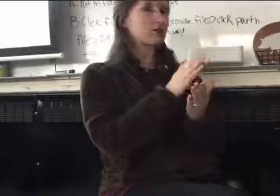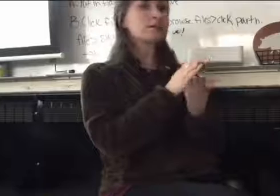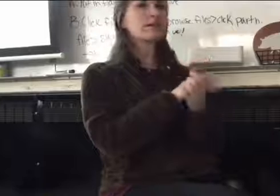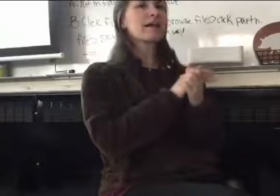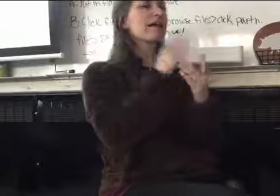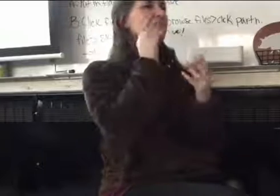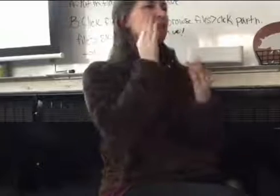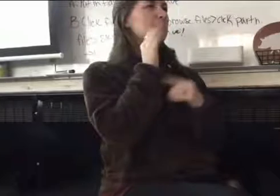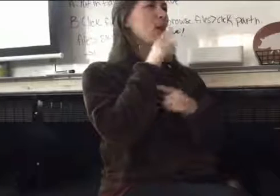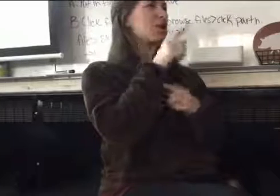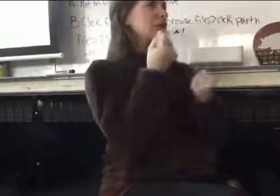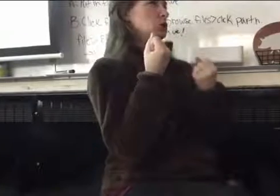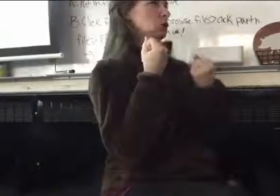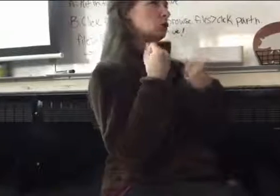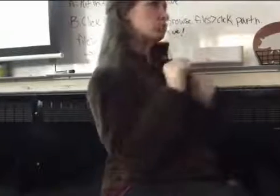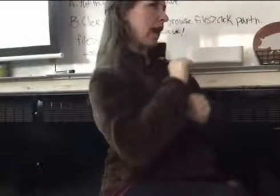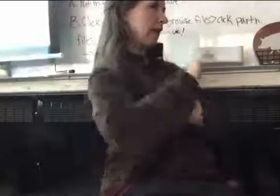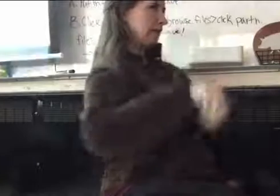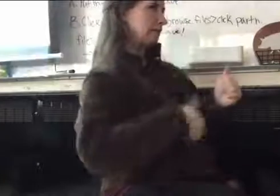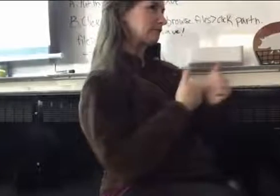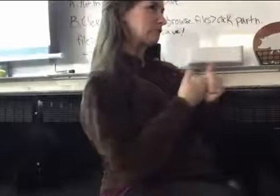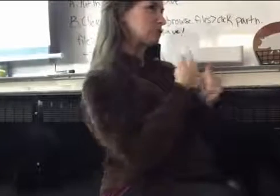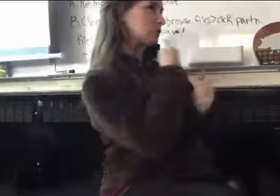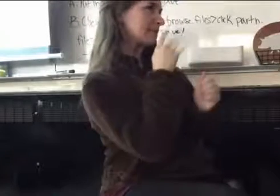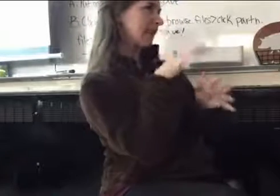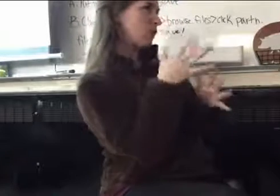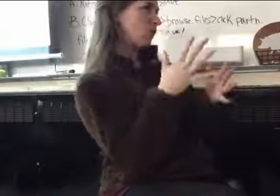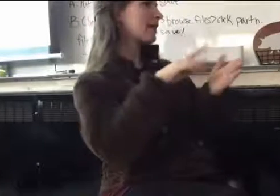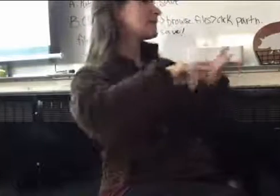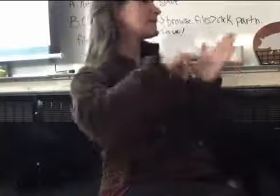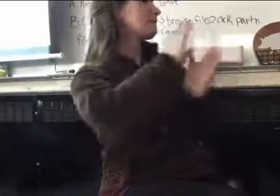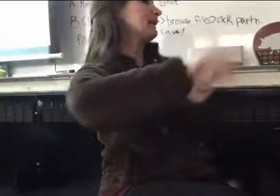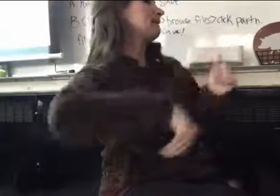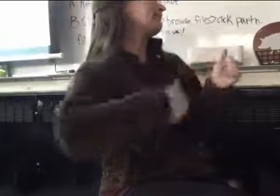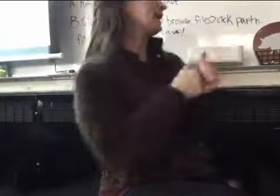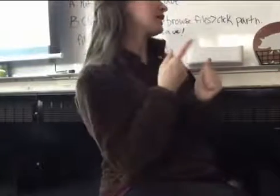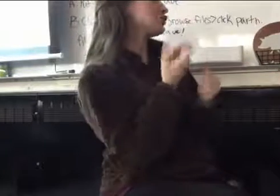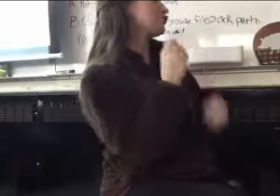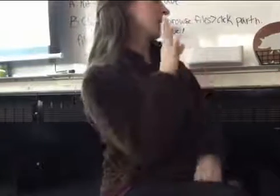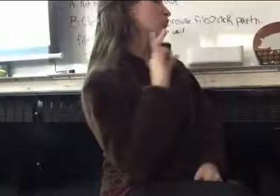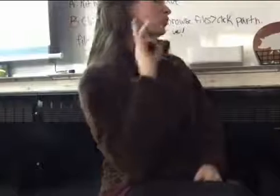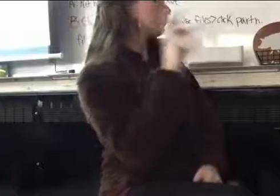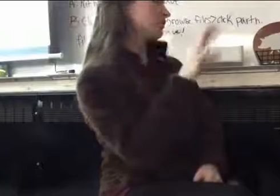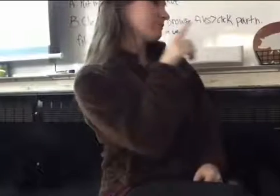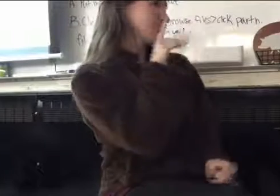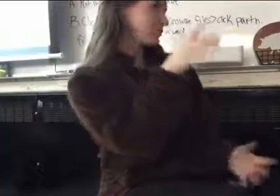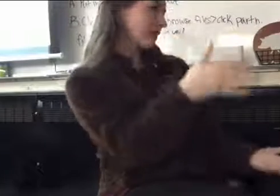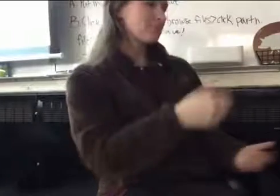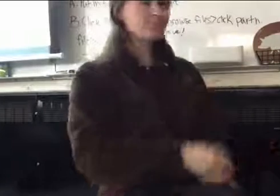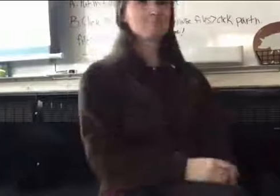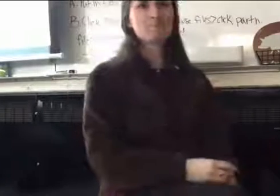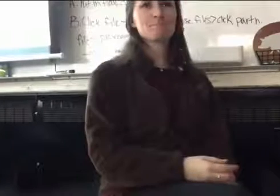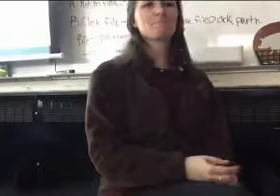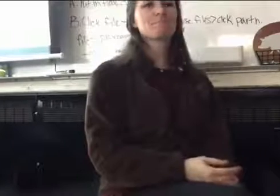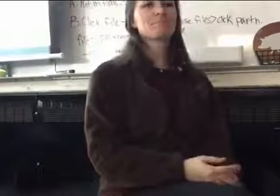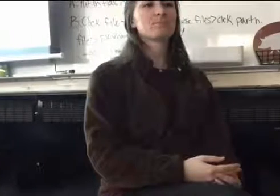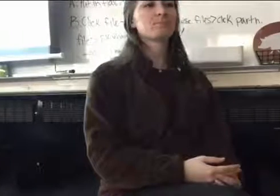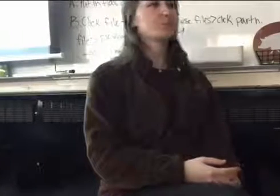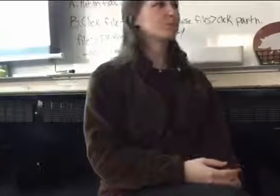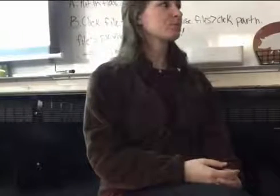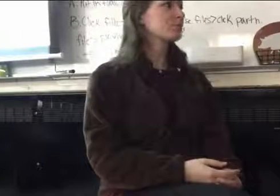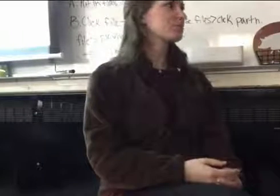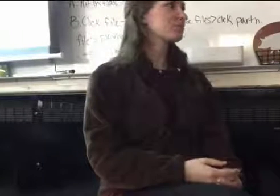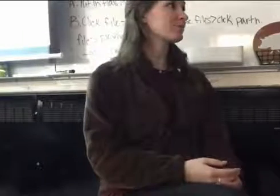is he trying to say? What's his message that he's trying to get across? And I just had to pull it up real quick.